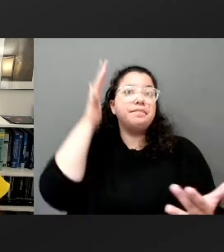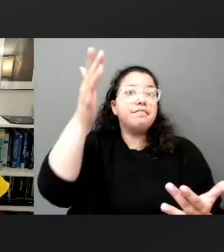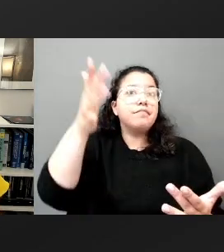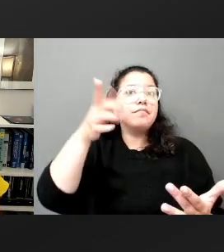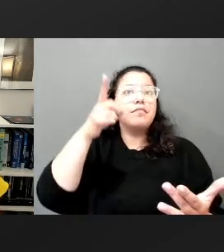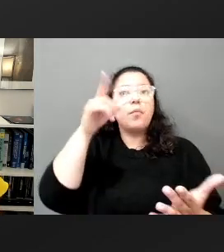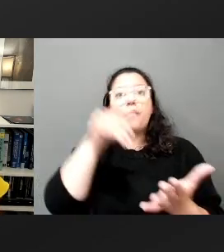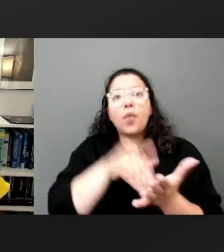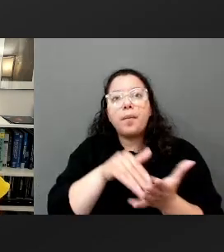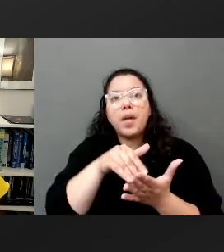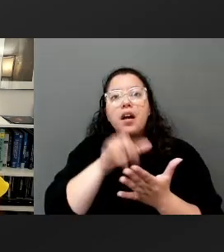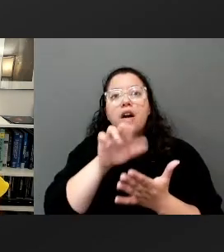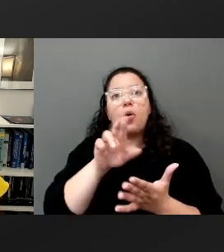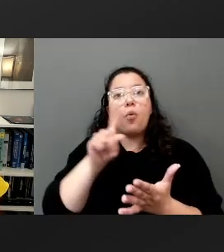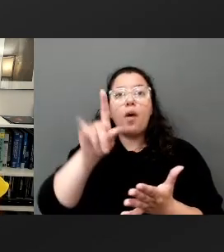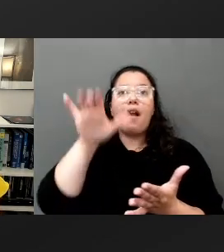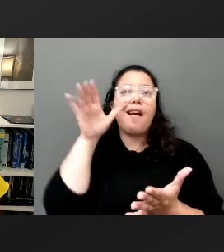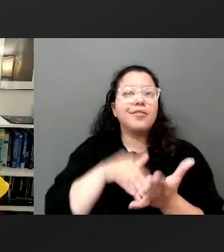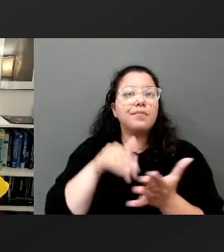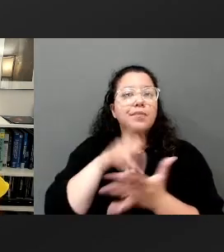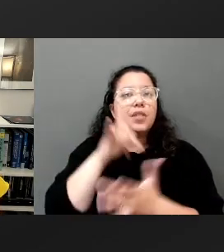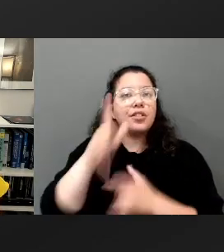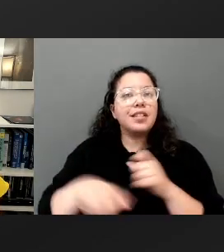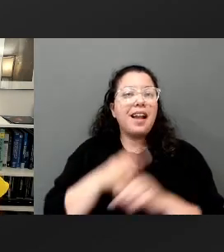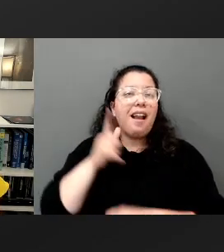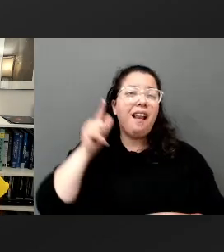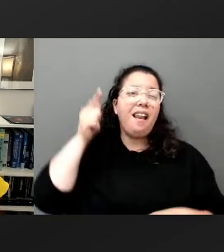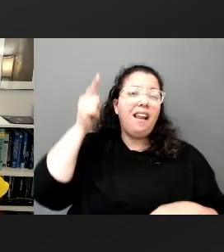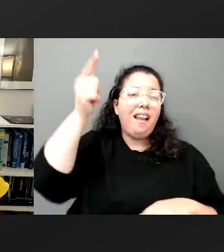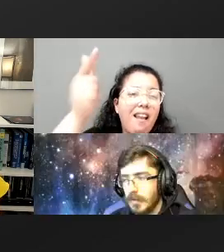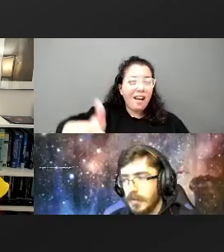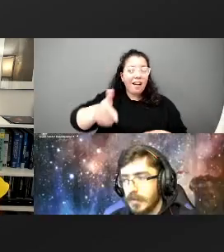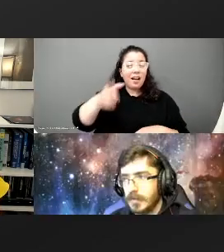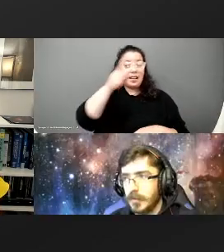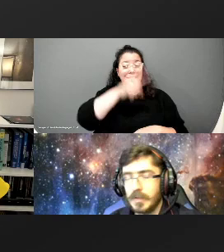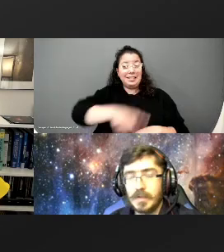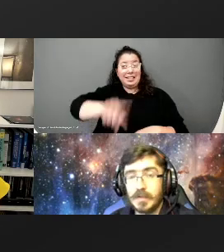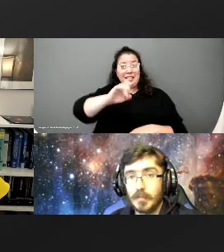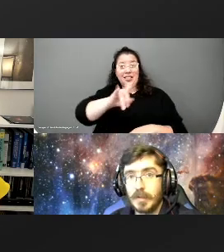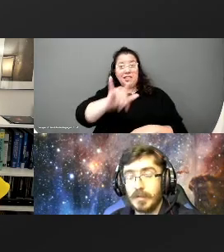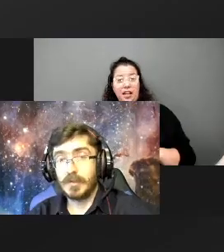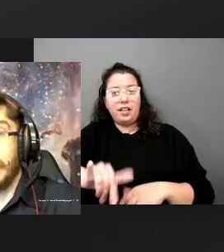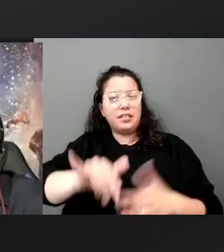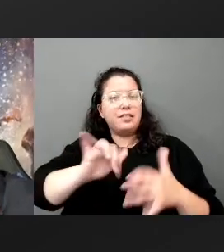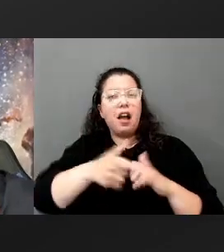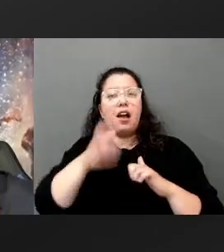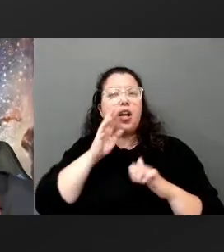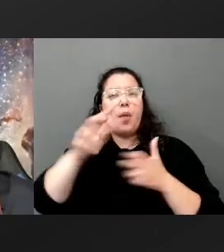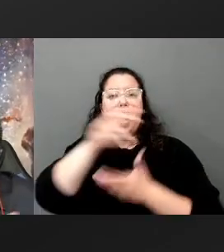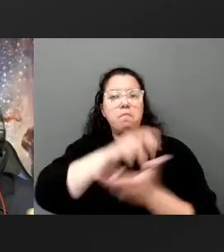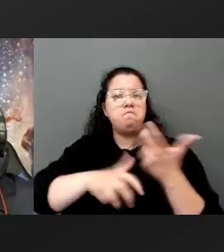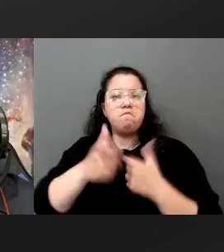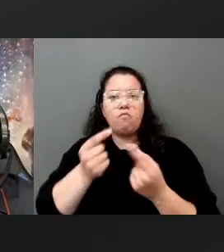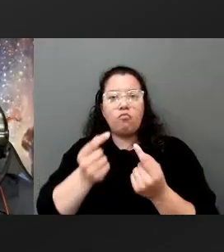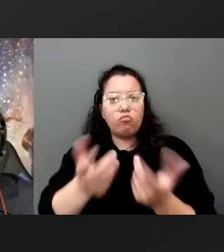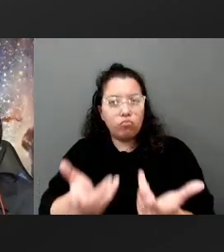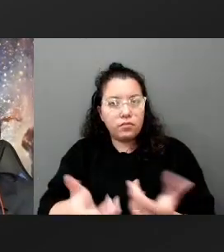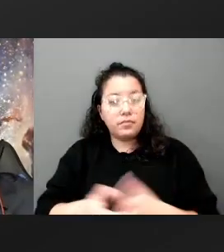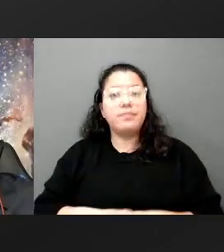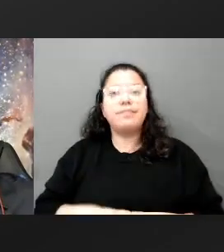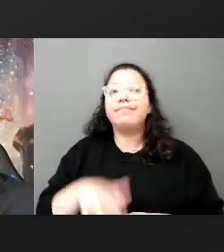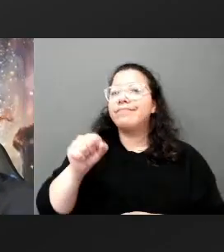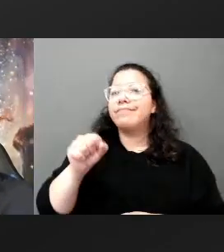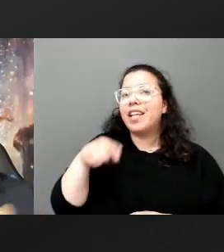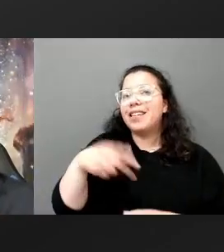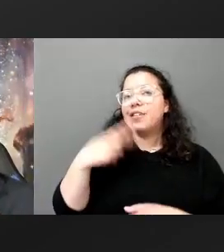of years down the road for this particular group of galaxies? So this is something that's known as a major merger in the sense